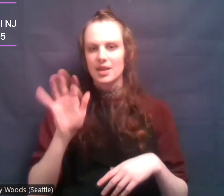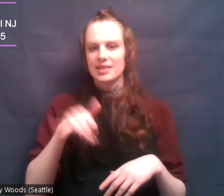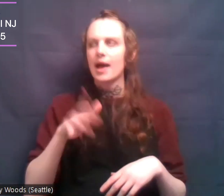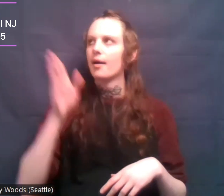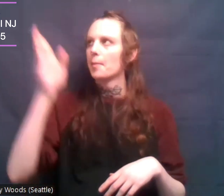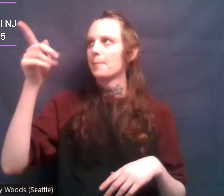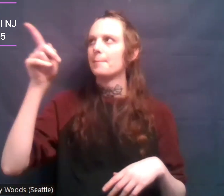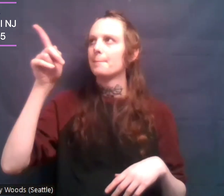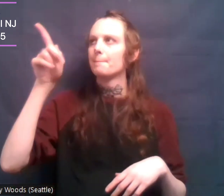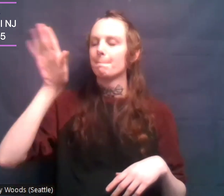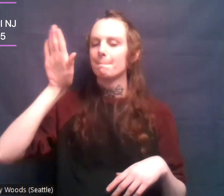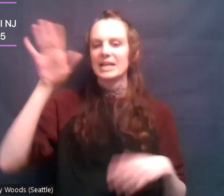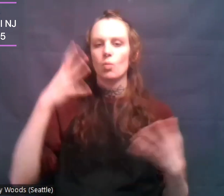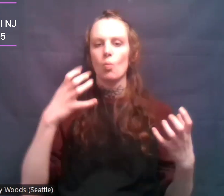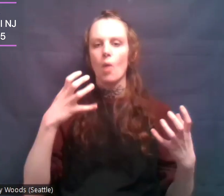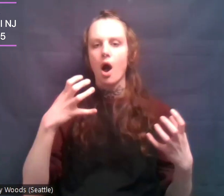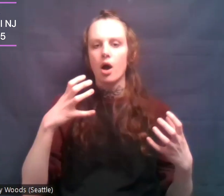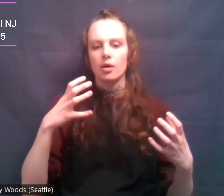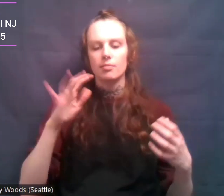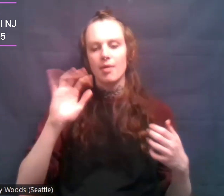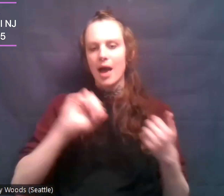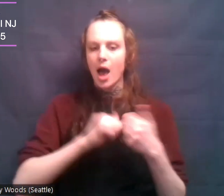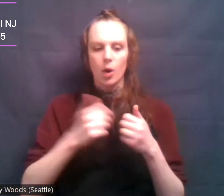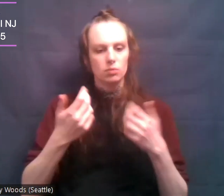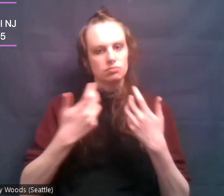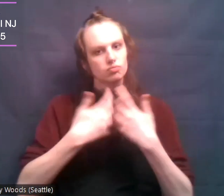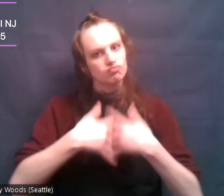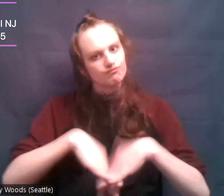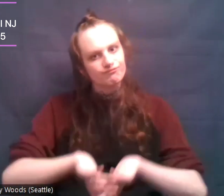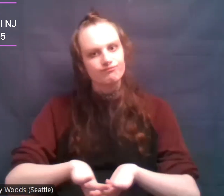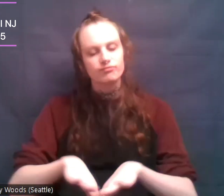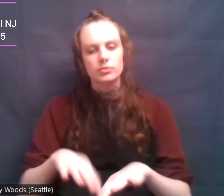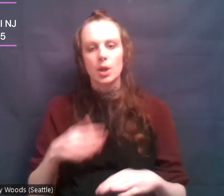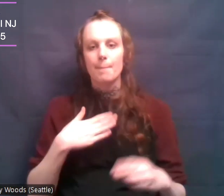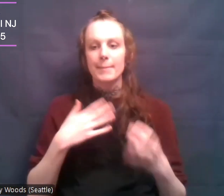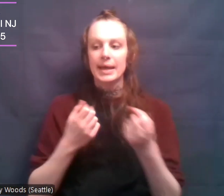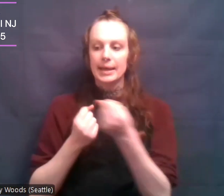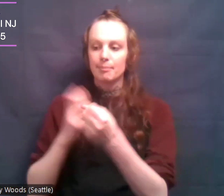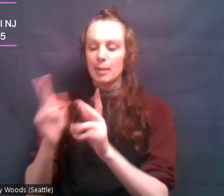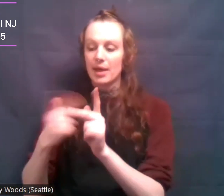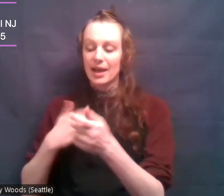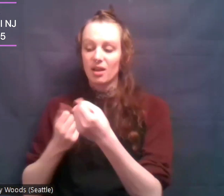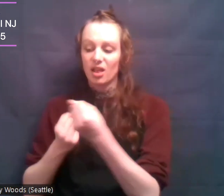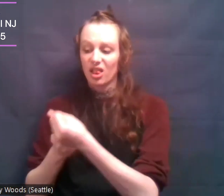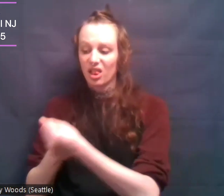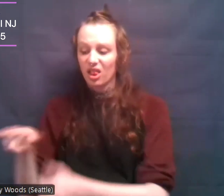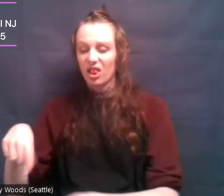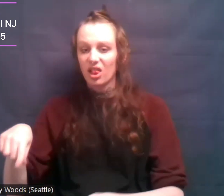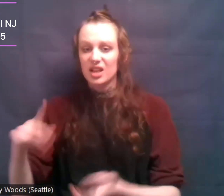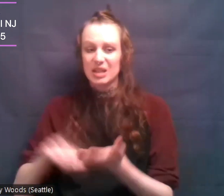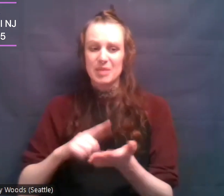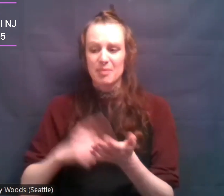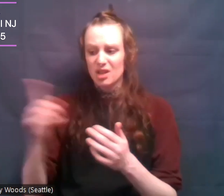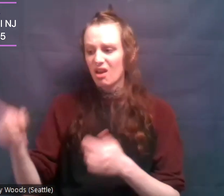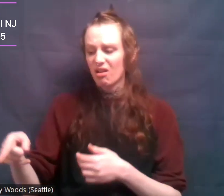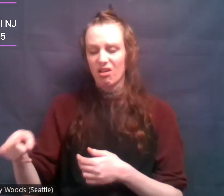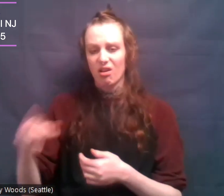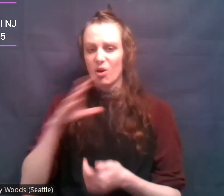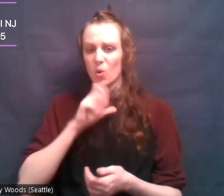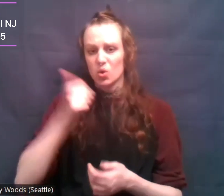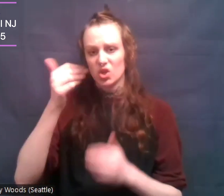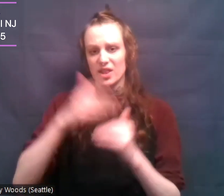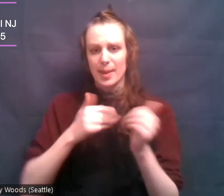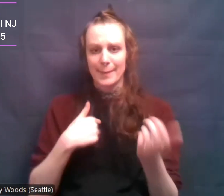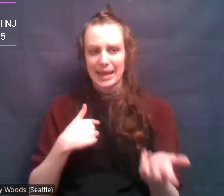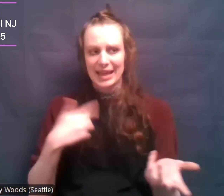my sponsees, these dudes, sometimes they were older than me, which was always funny because I was like, I was trying to figure